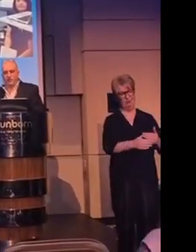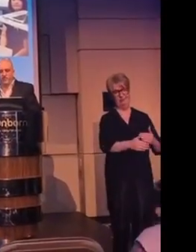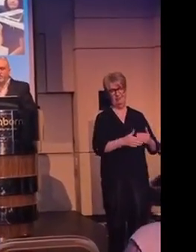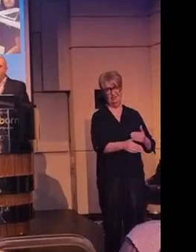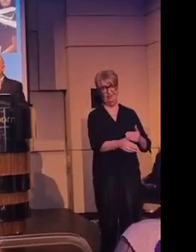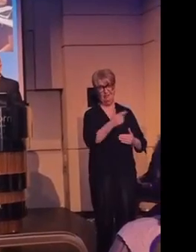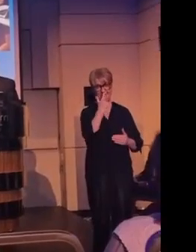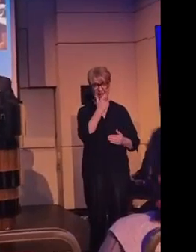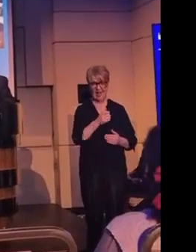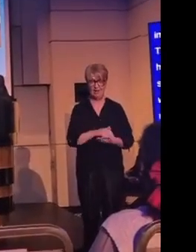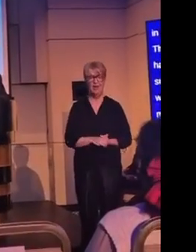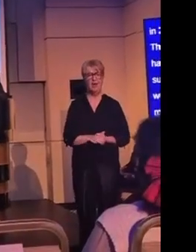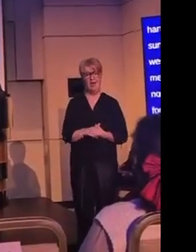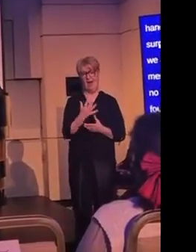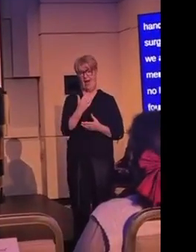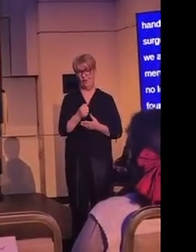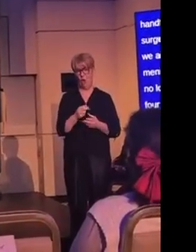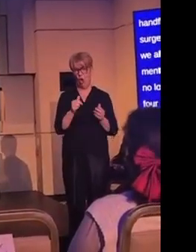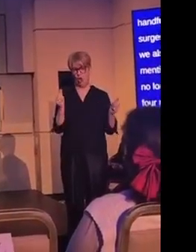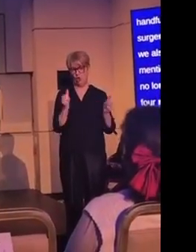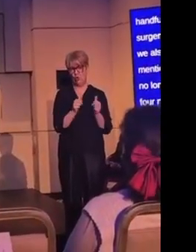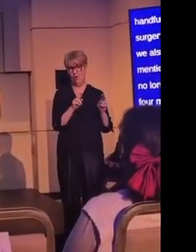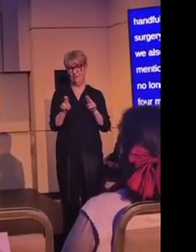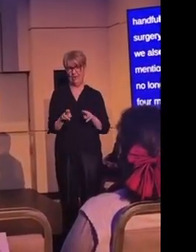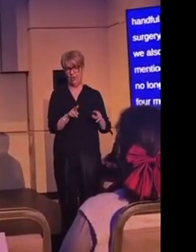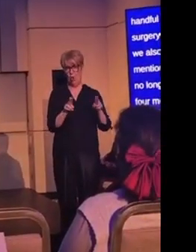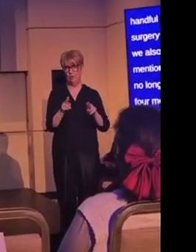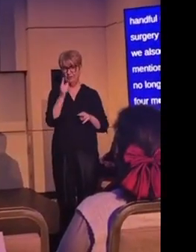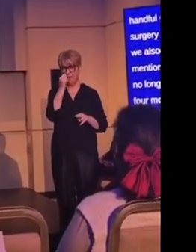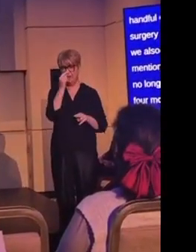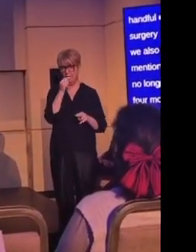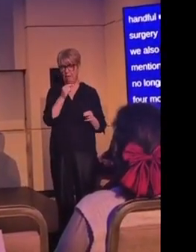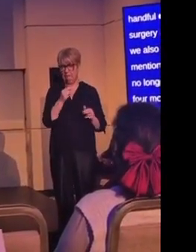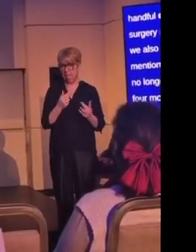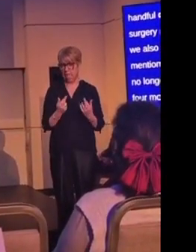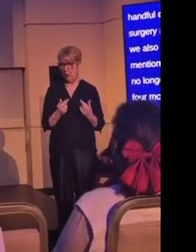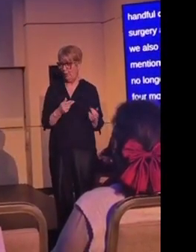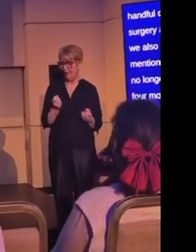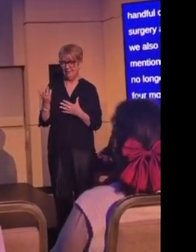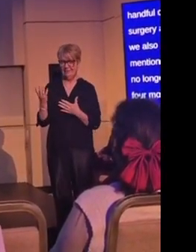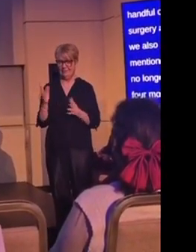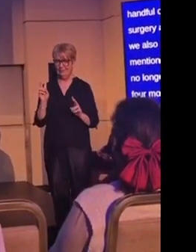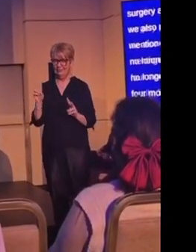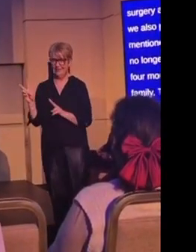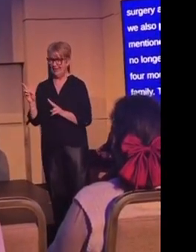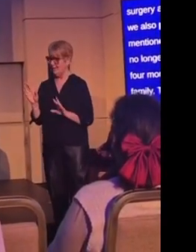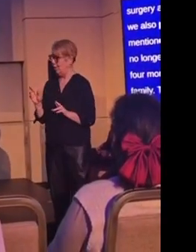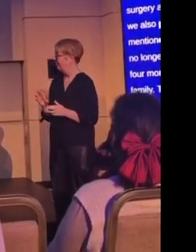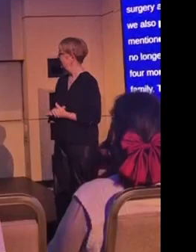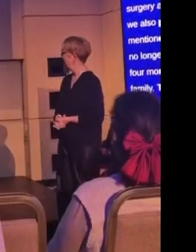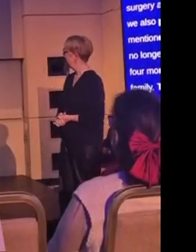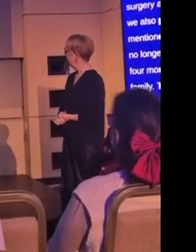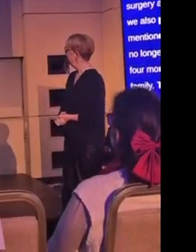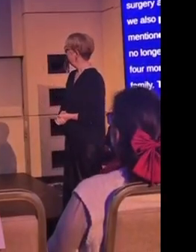And I've got a very short video that's possible to just play. And it is. it isn't. That's